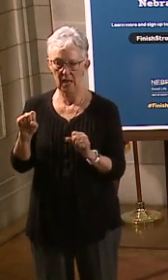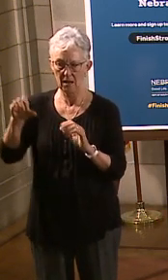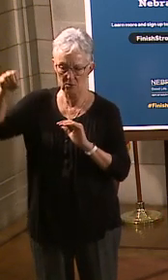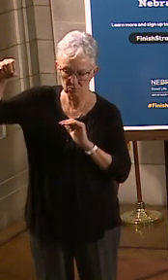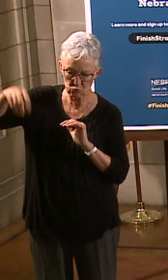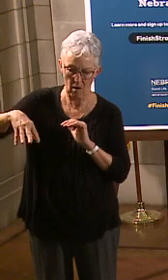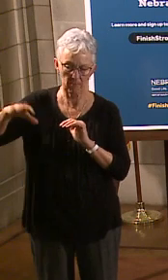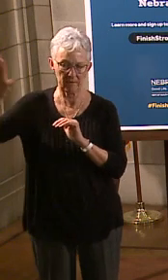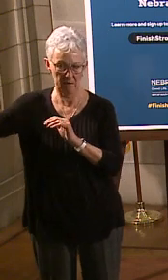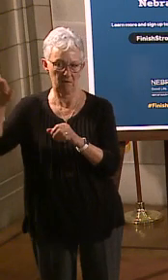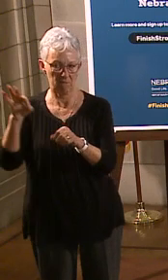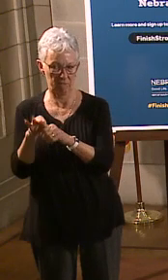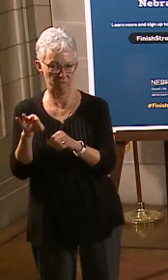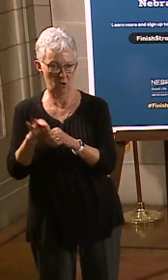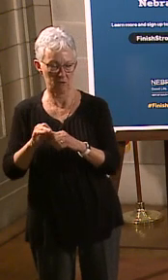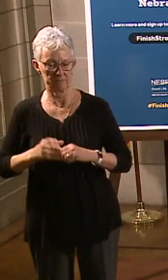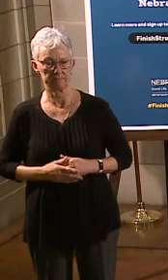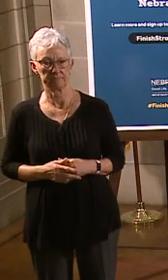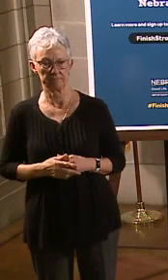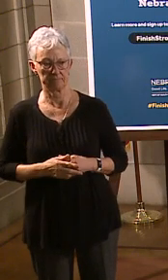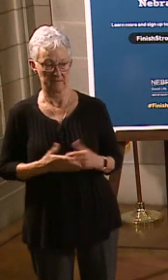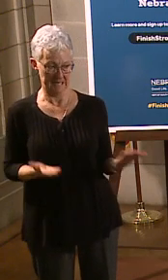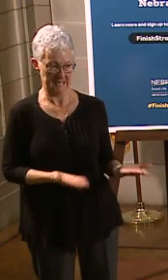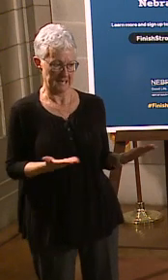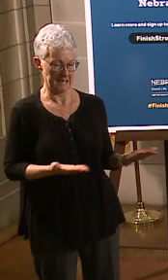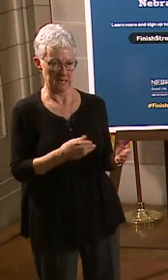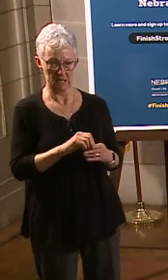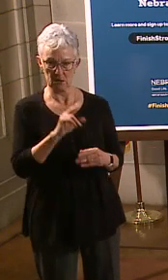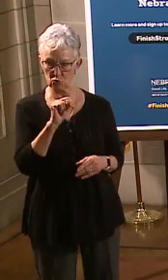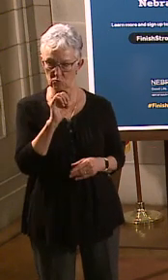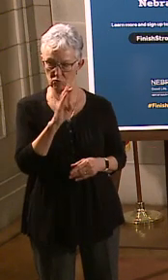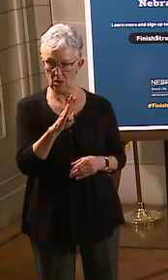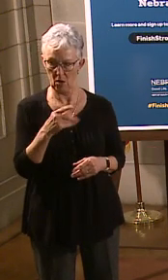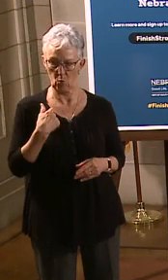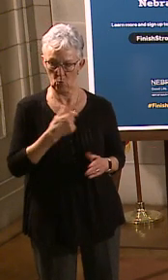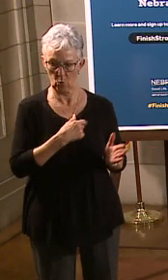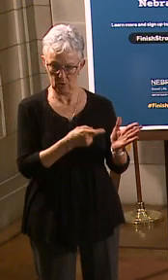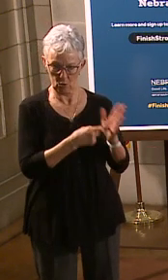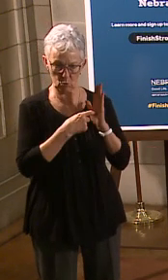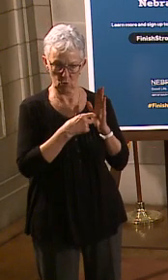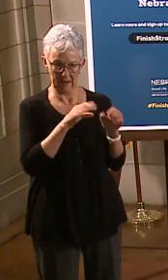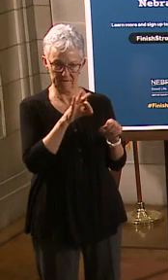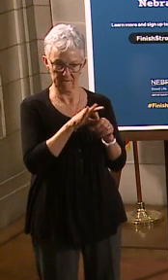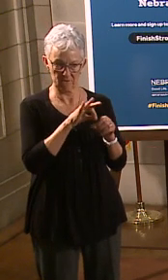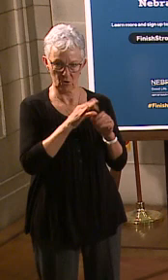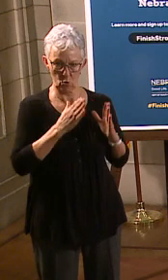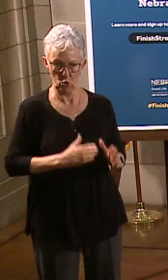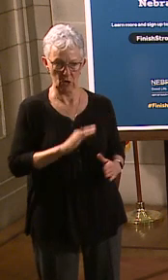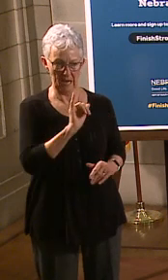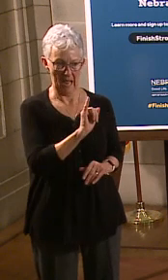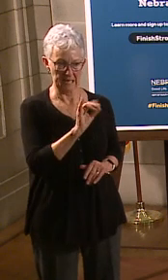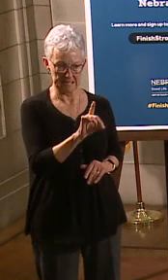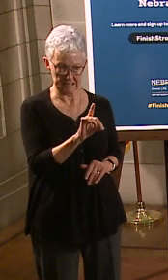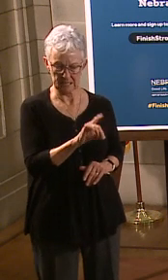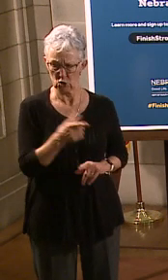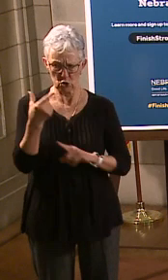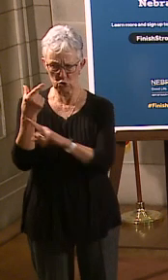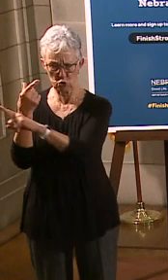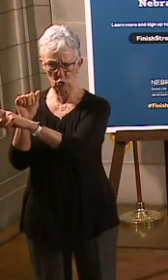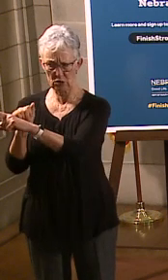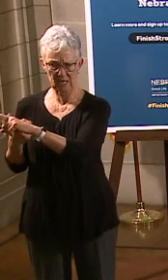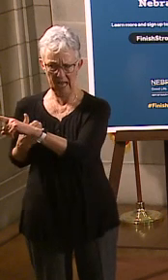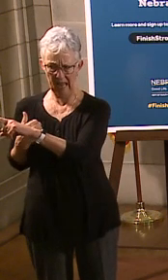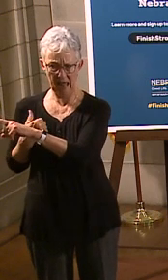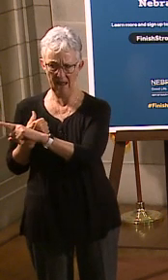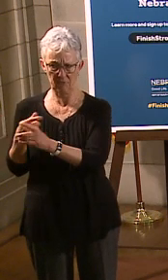laws. And specifically with regard to Nebraska, we need voter ID. Georgia has had voter ID for a long time. The state of Delaware